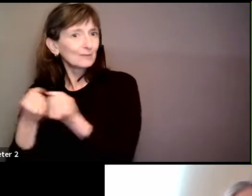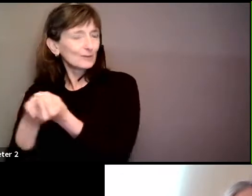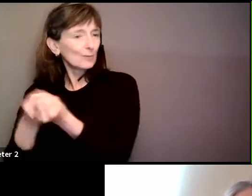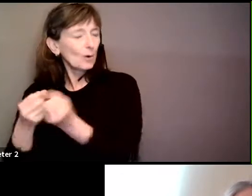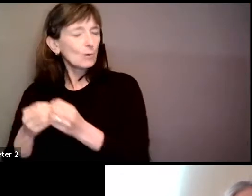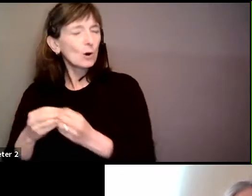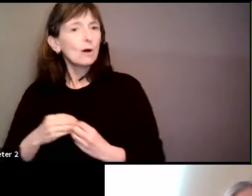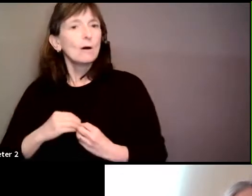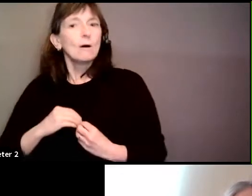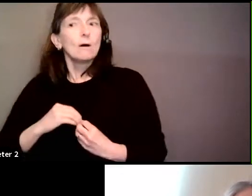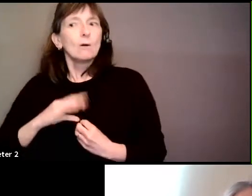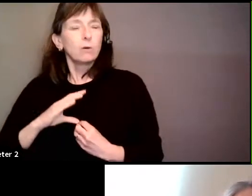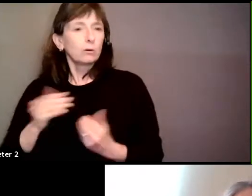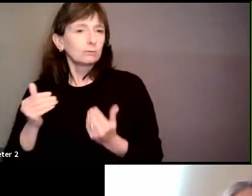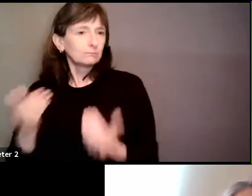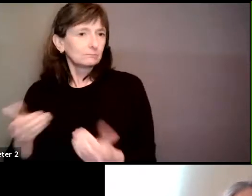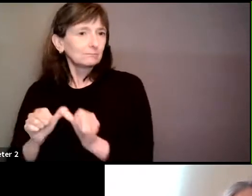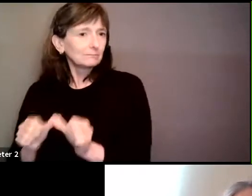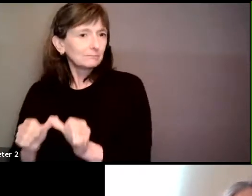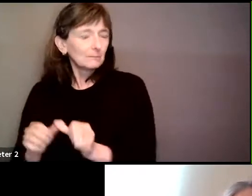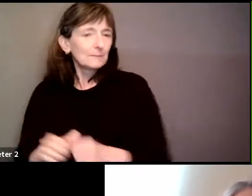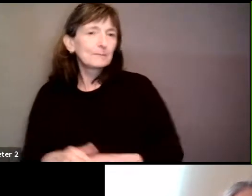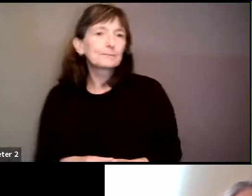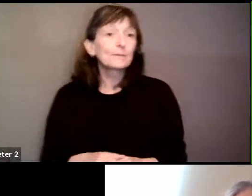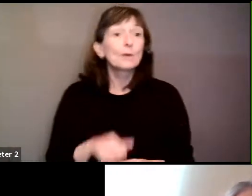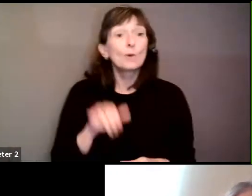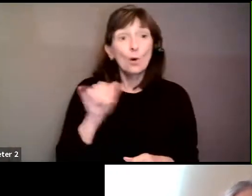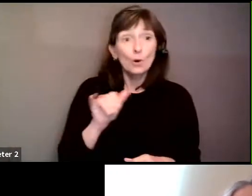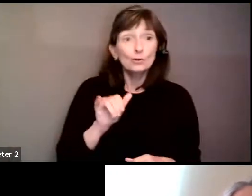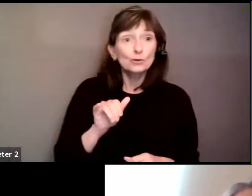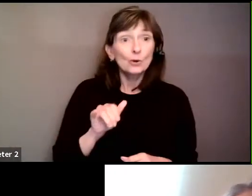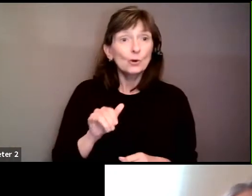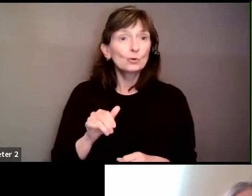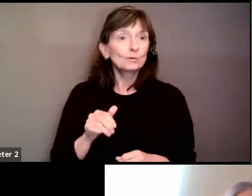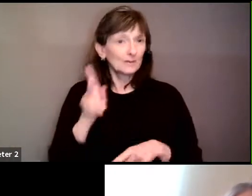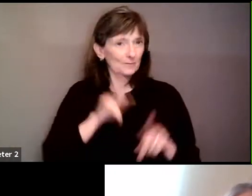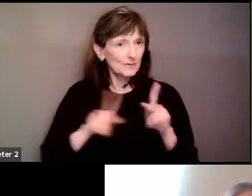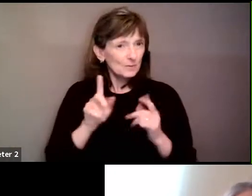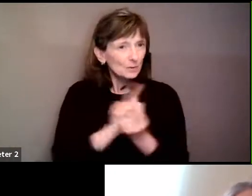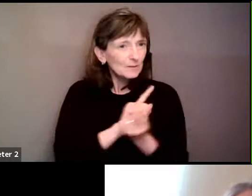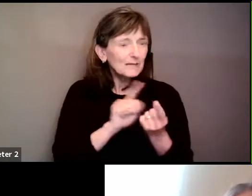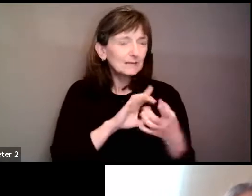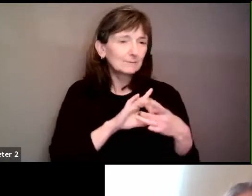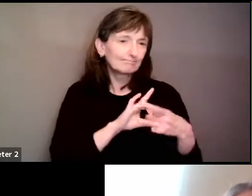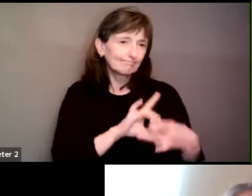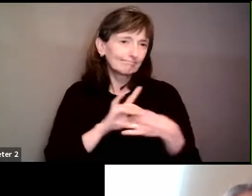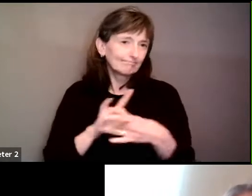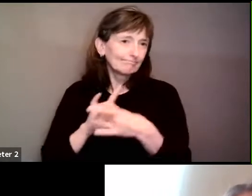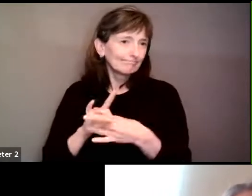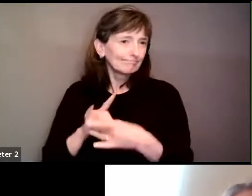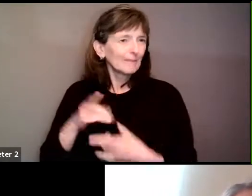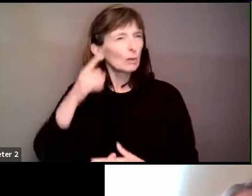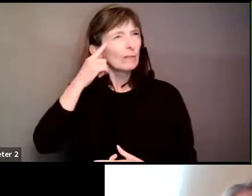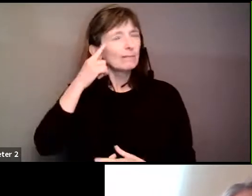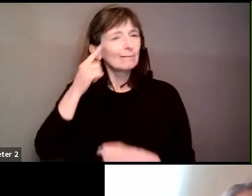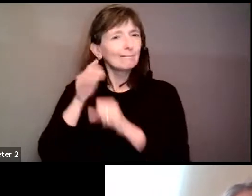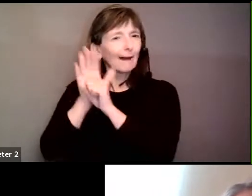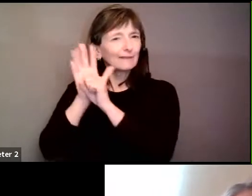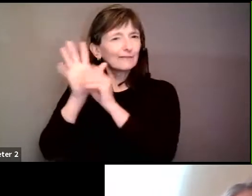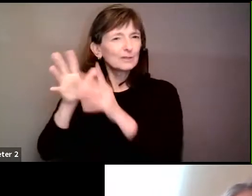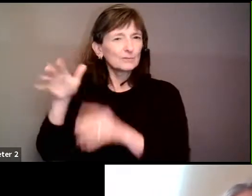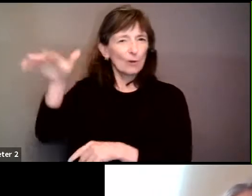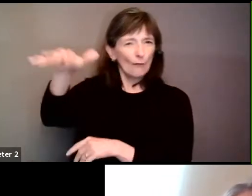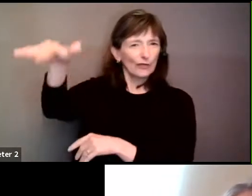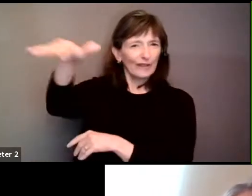I think, is about nurturing our interpersonal relationships. We like to think of activism as this really distant thing, but activism